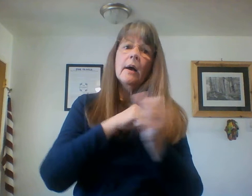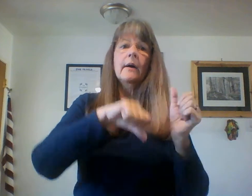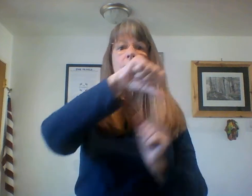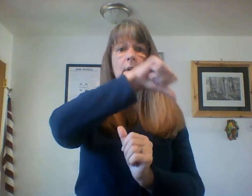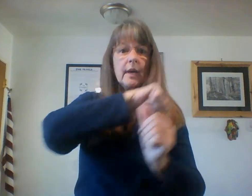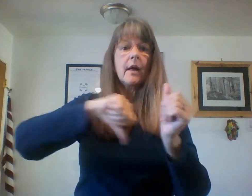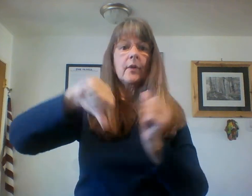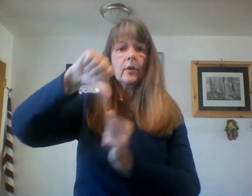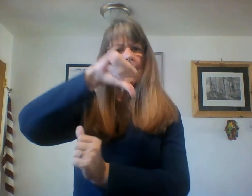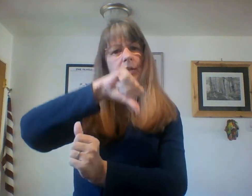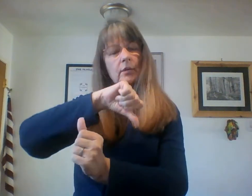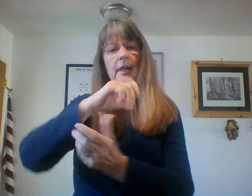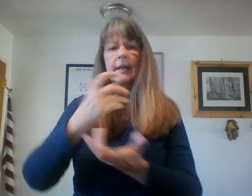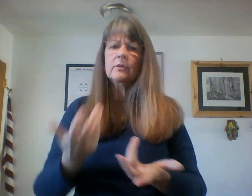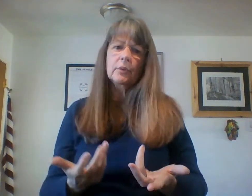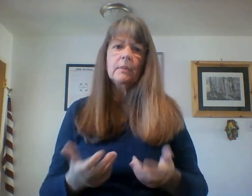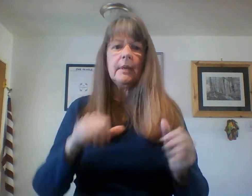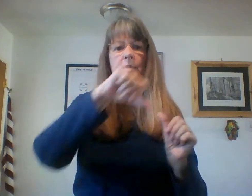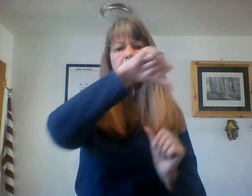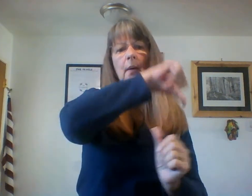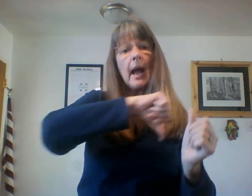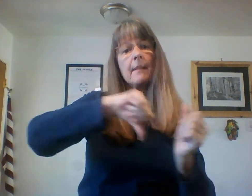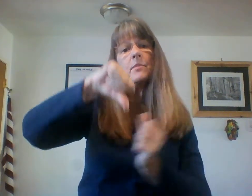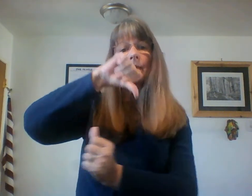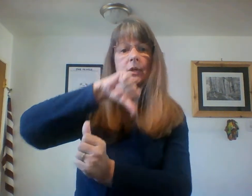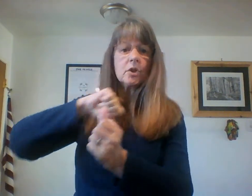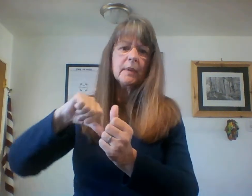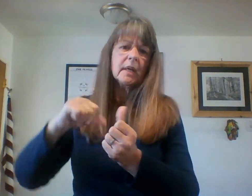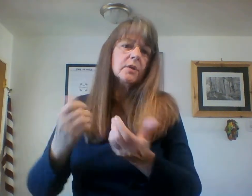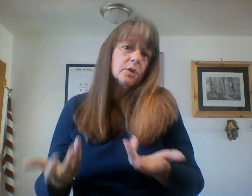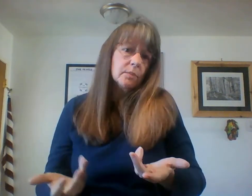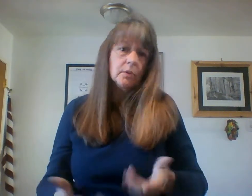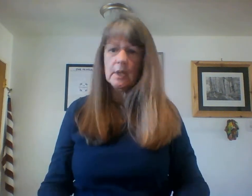love one another. And it's only like 3 beats, but I move it just because it's music.